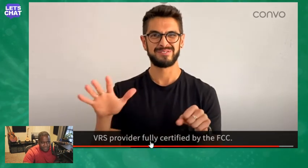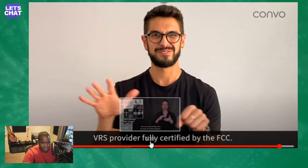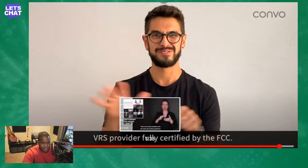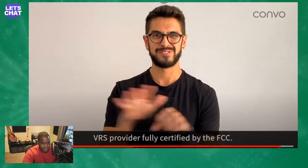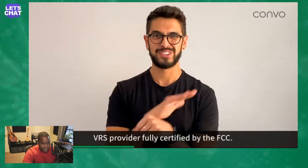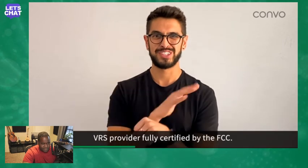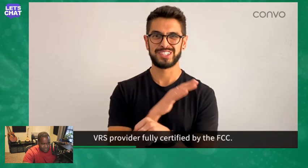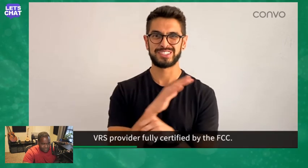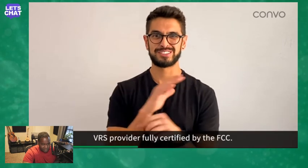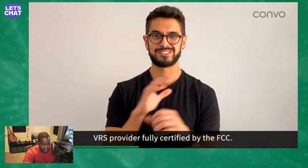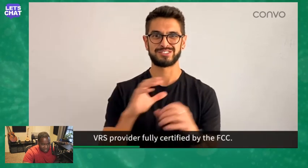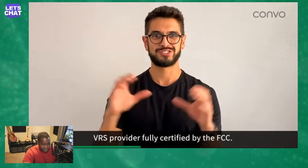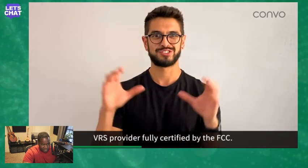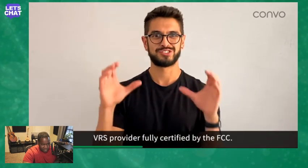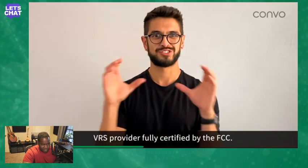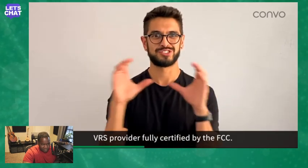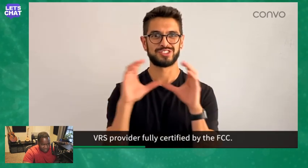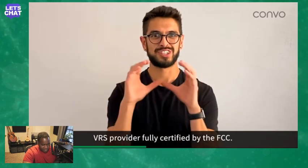for?